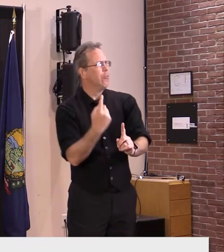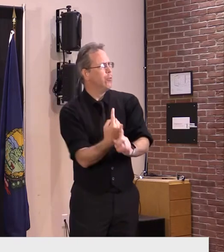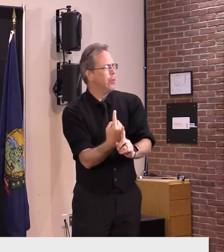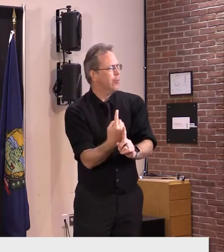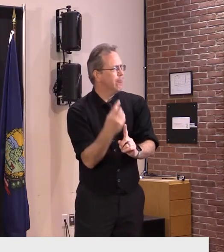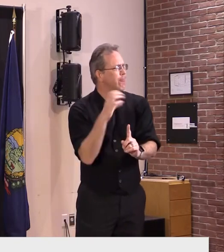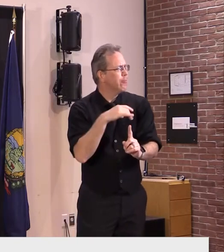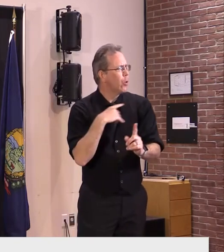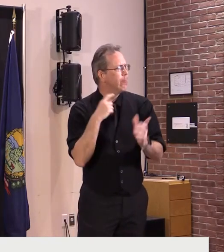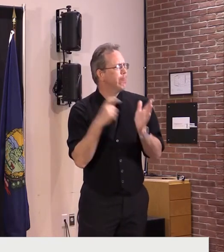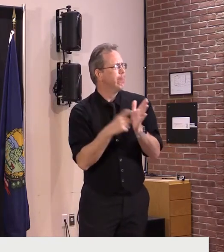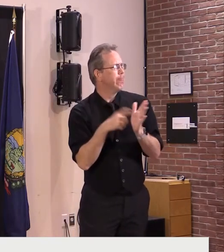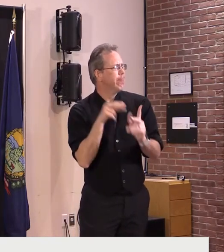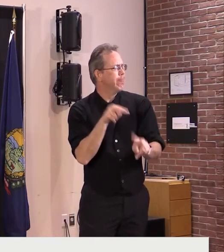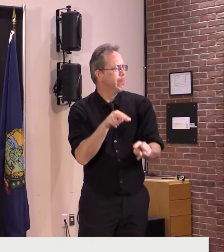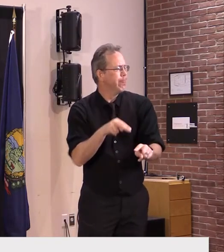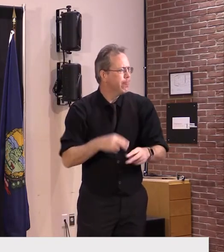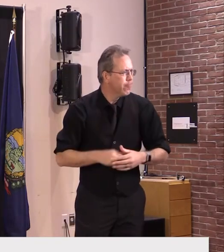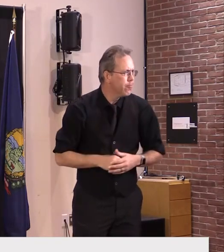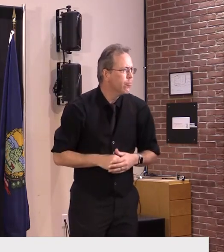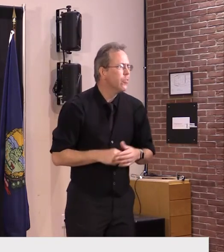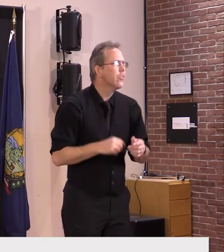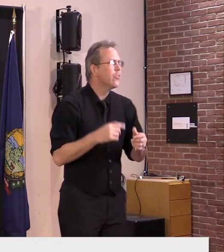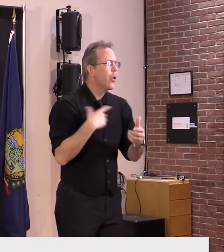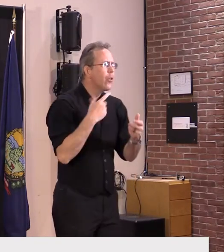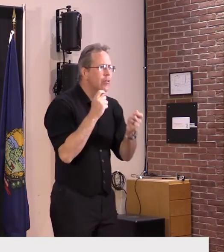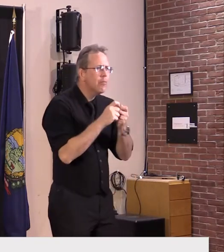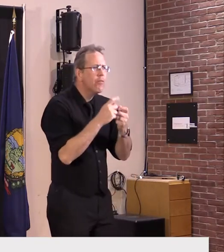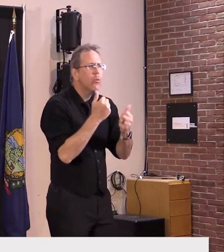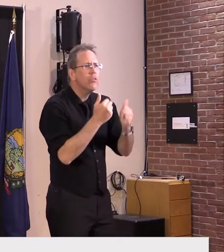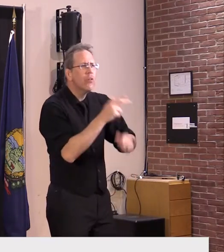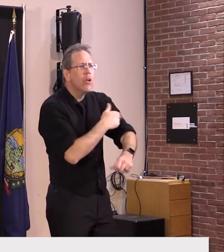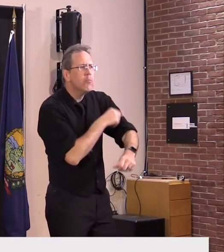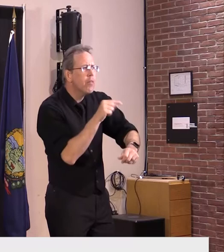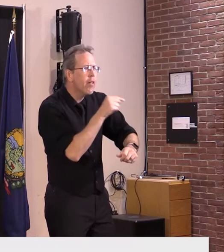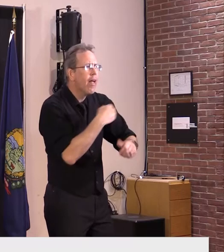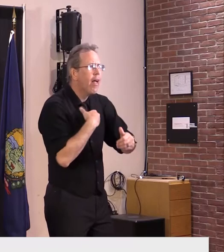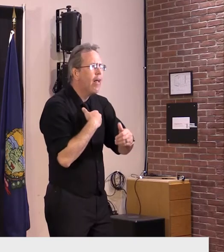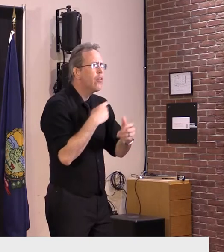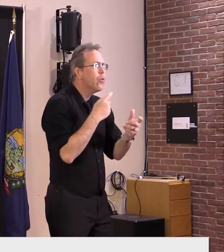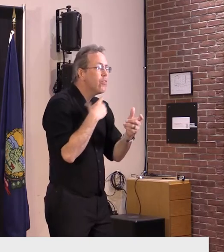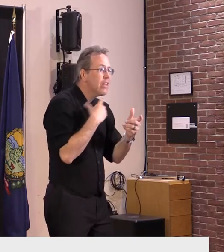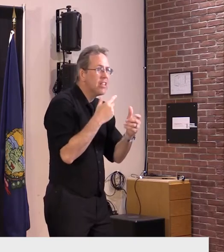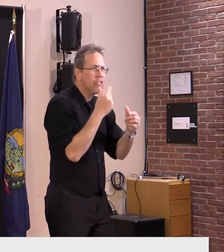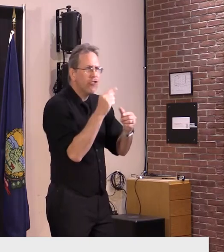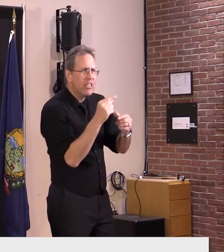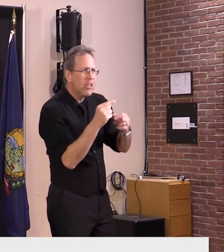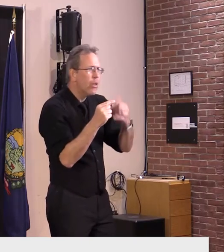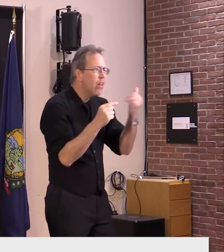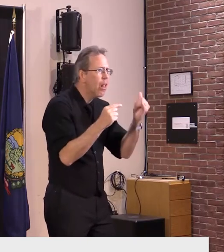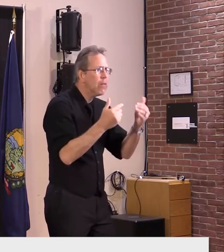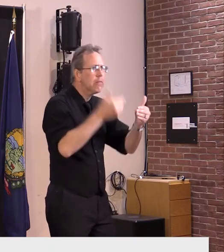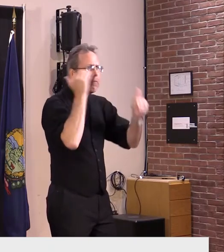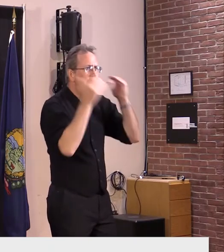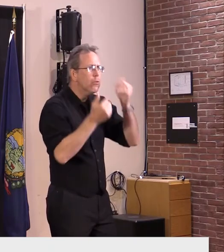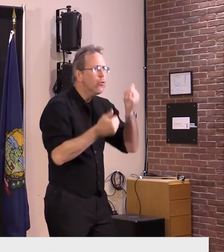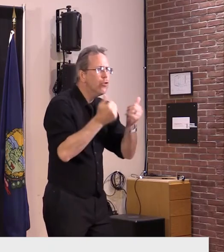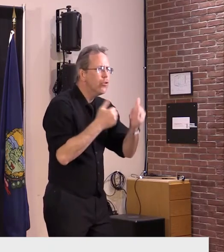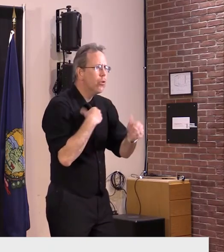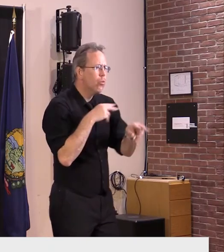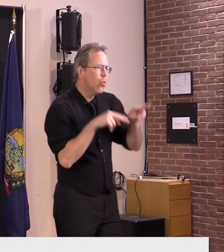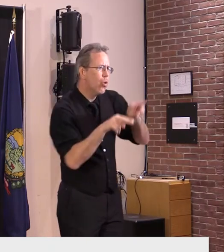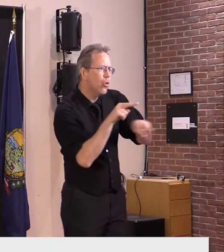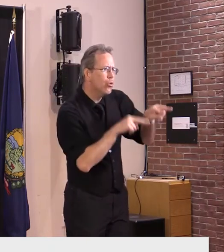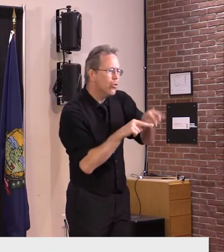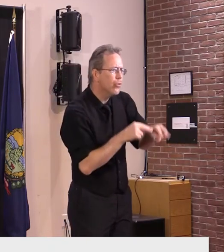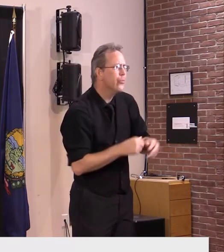particular institution. And the majority are always in green and yellow. On an occasion, there may be 2 in an orange state.